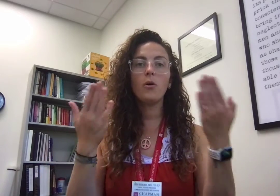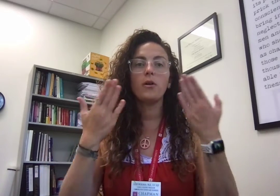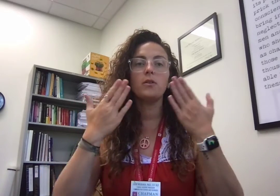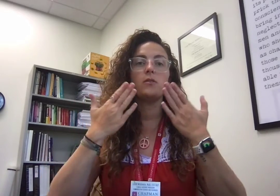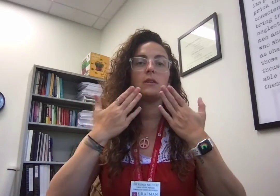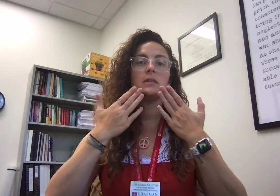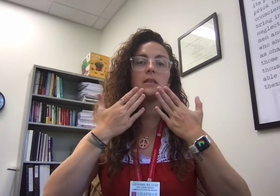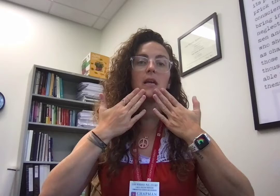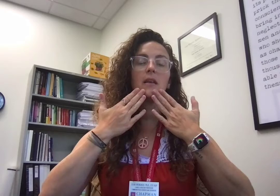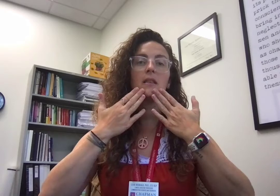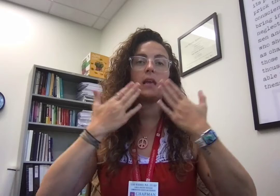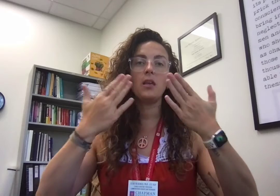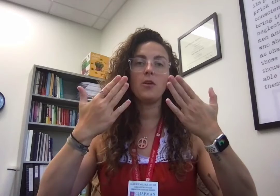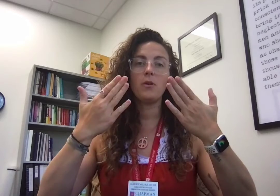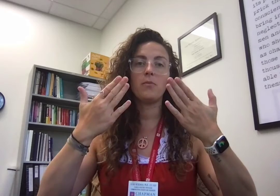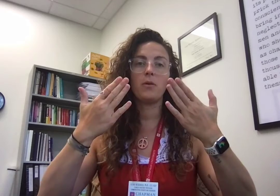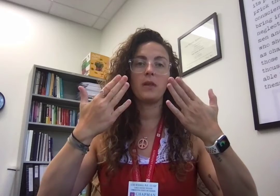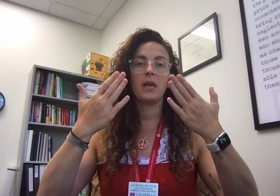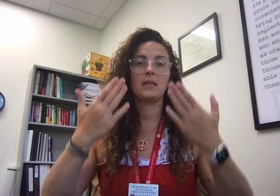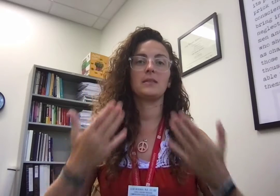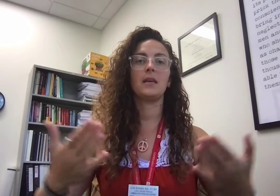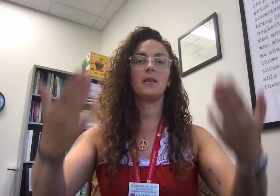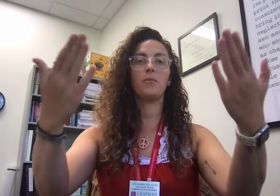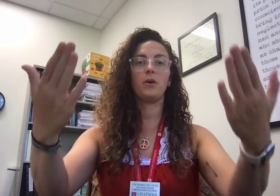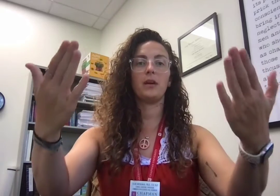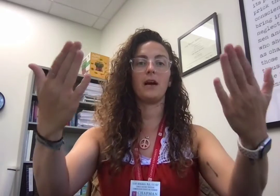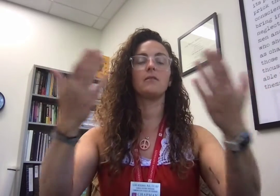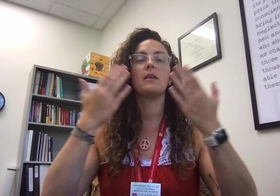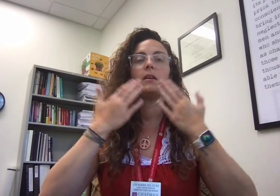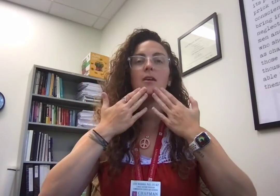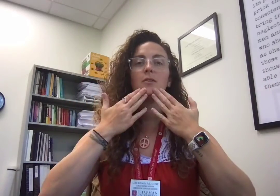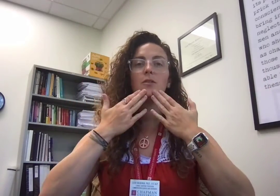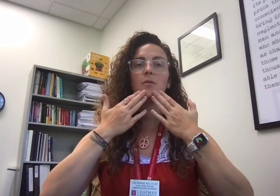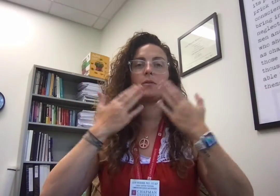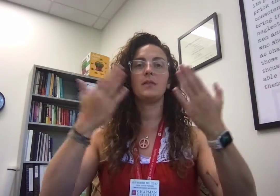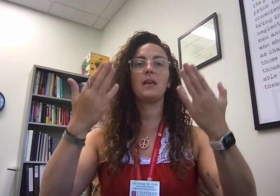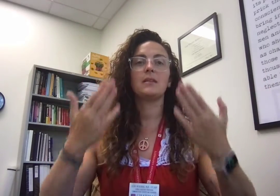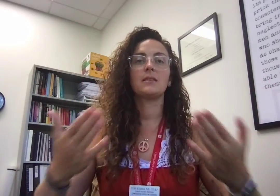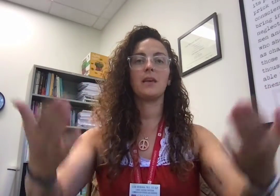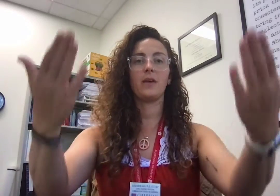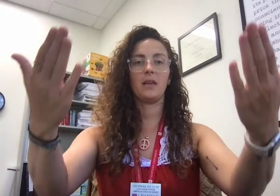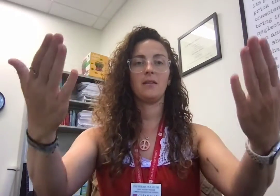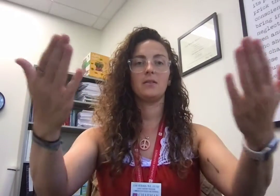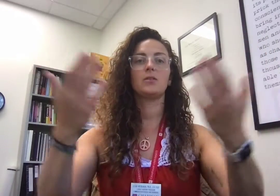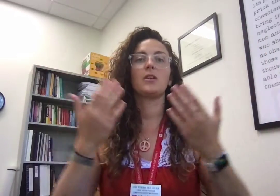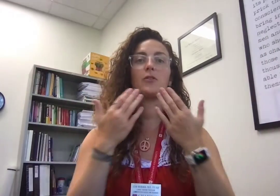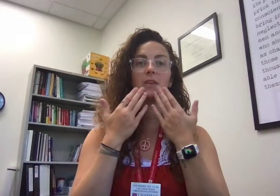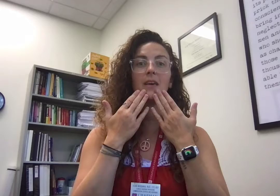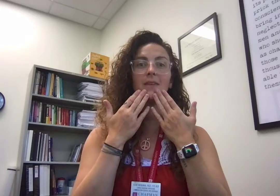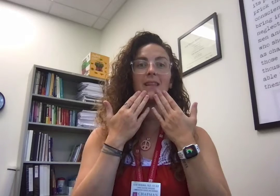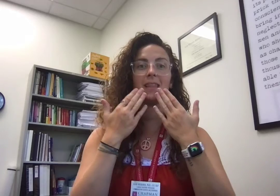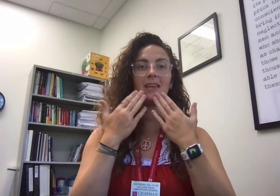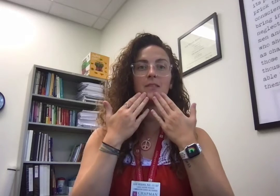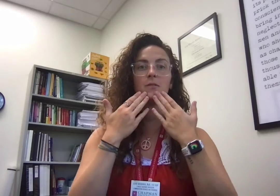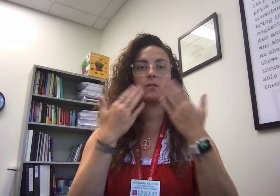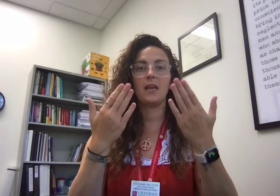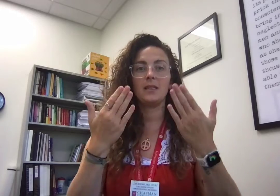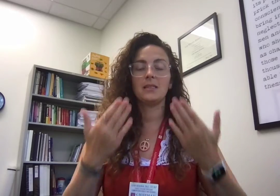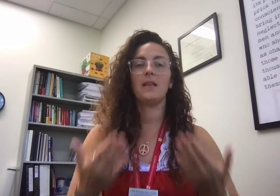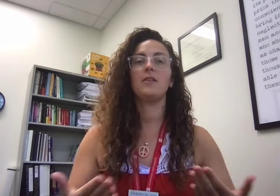Or you can sign thank you with both hands and then put it out. So Thanksgiving. So like you're giving the thanks. So thanks, and then you